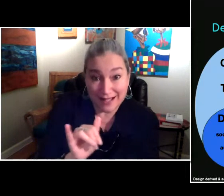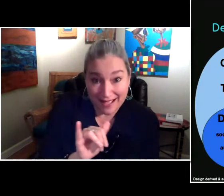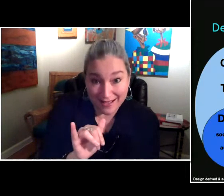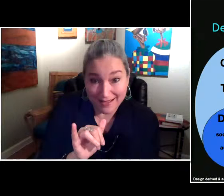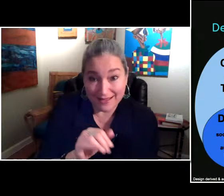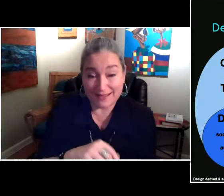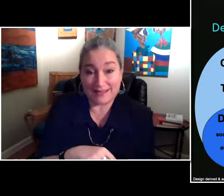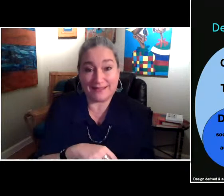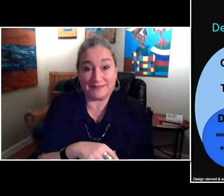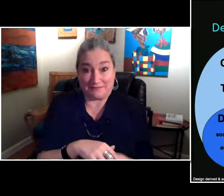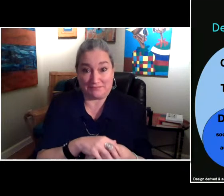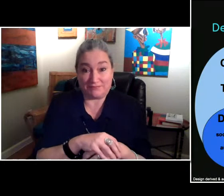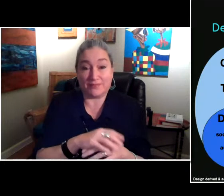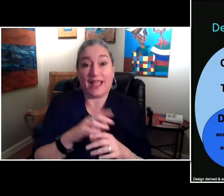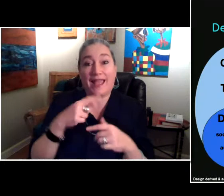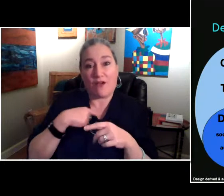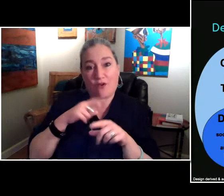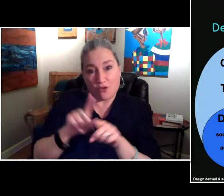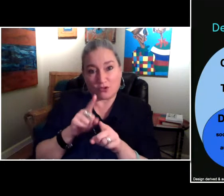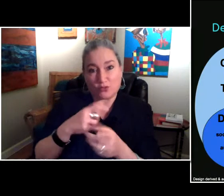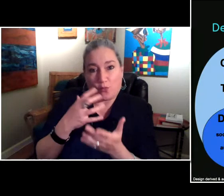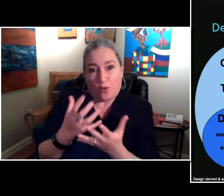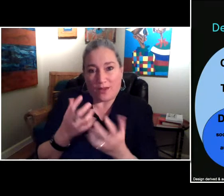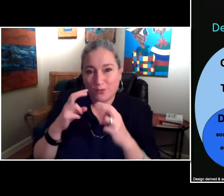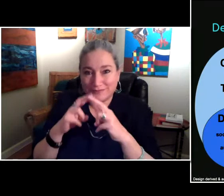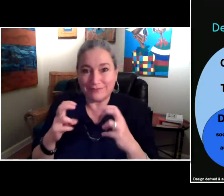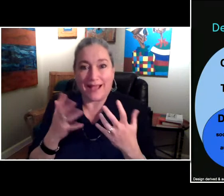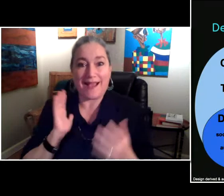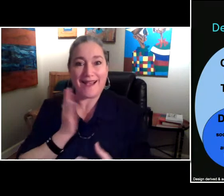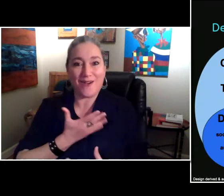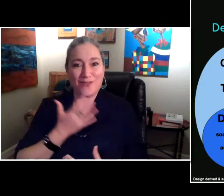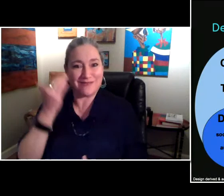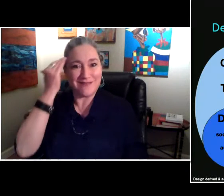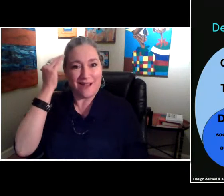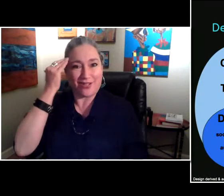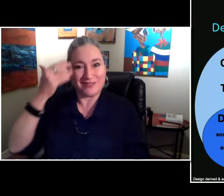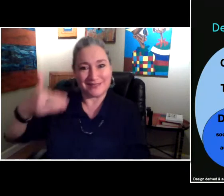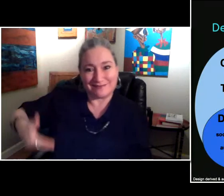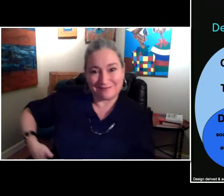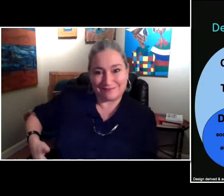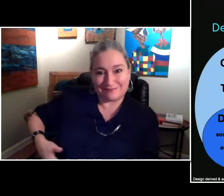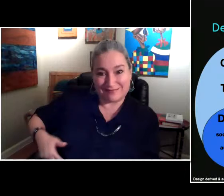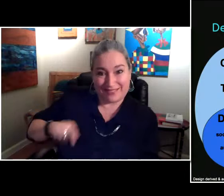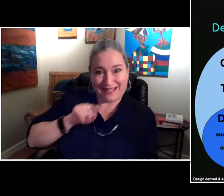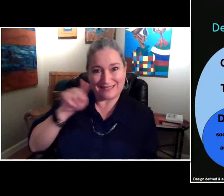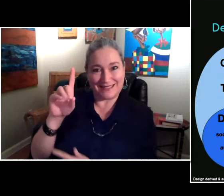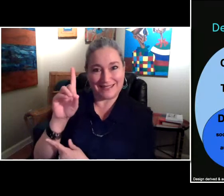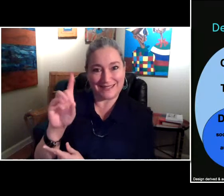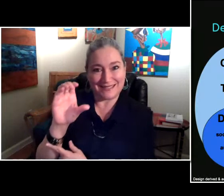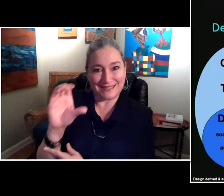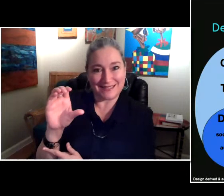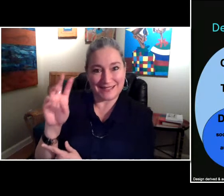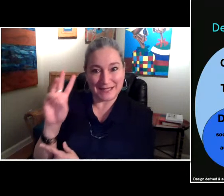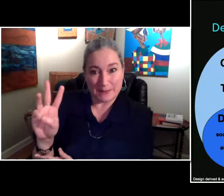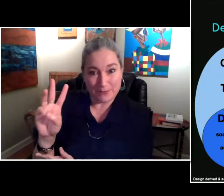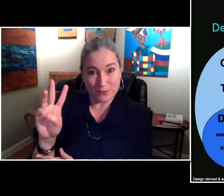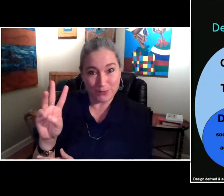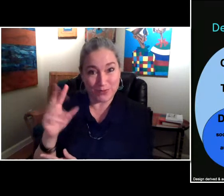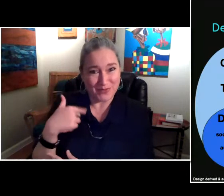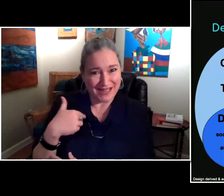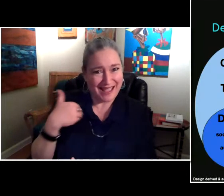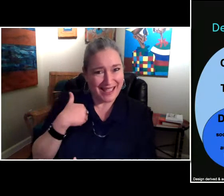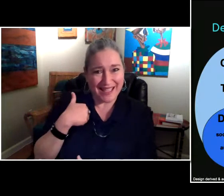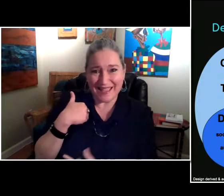expose and show what that looks like. I also wanted to examine our knowledge,